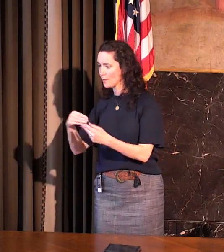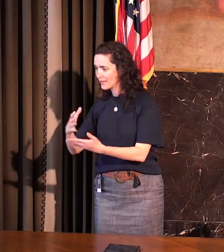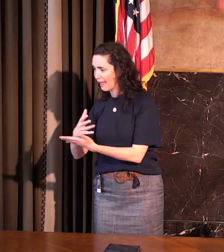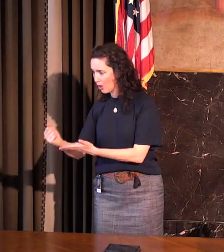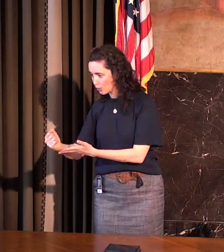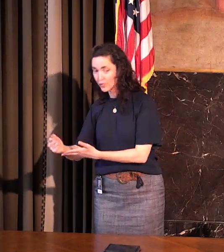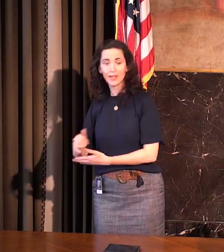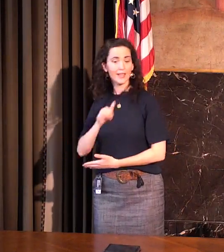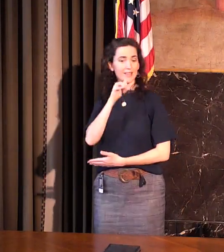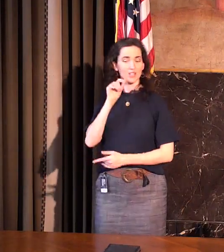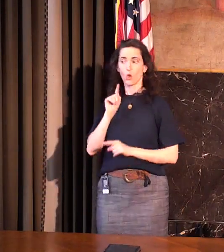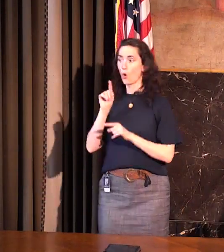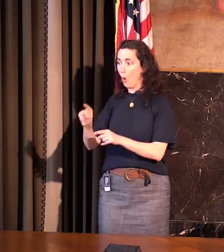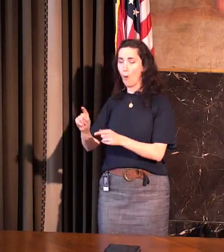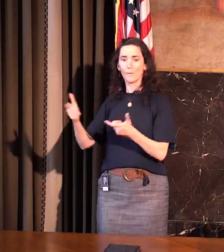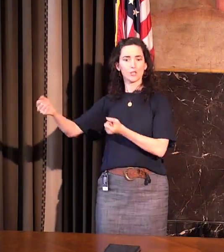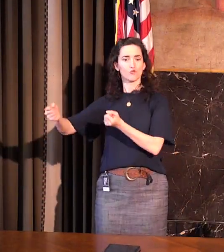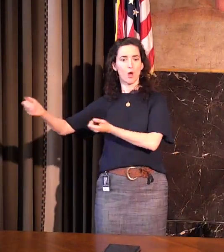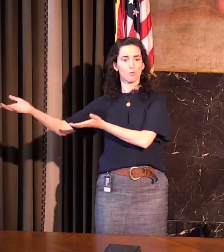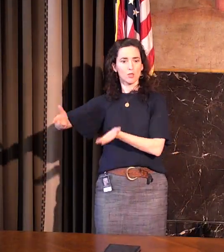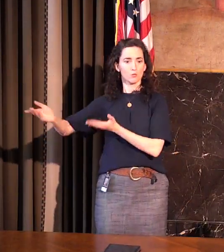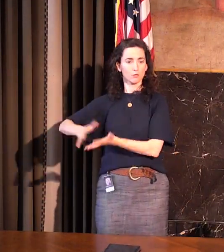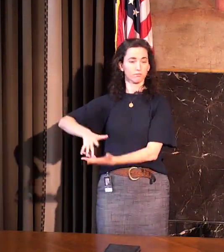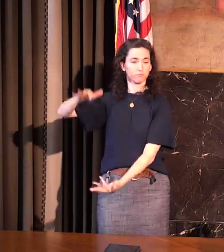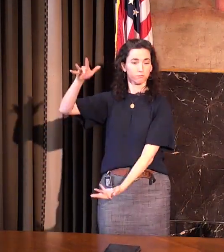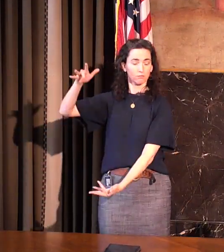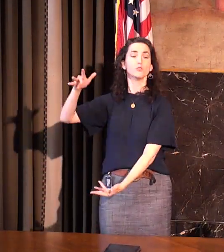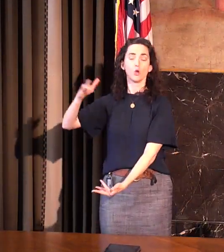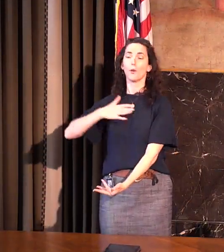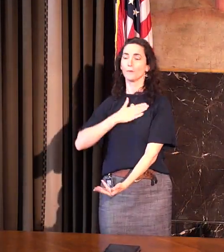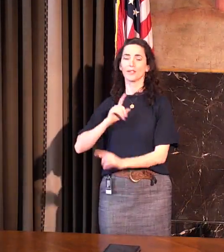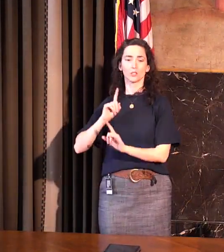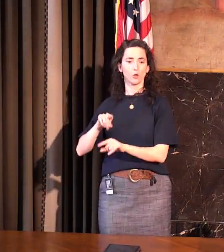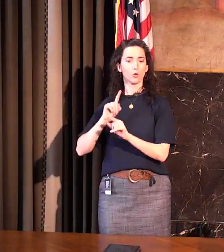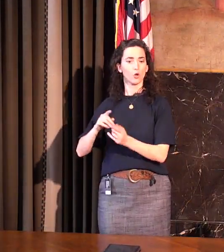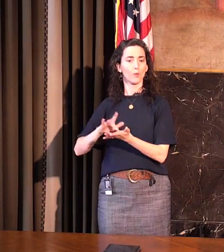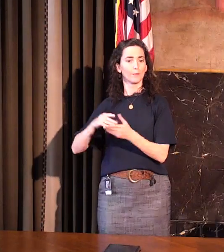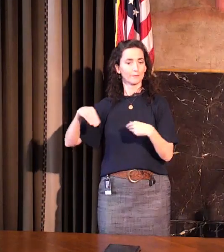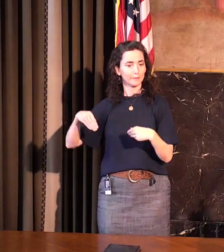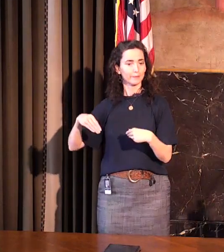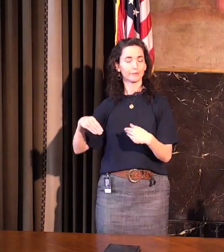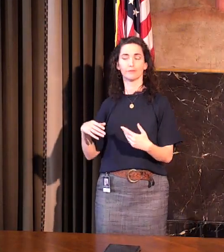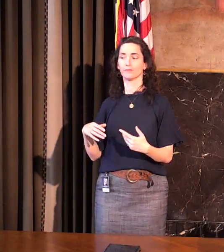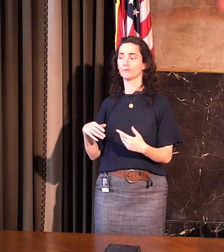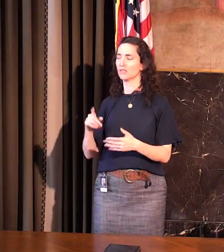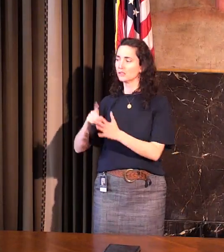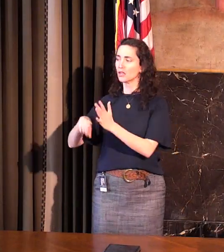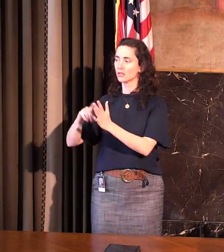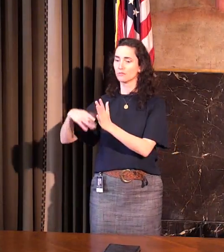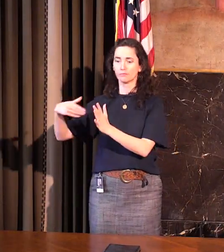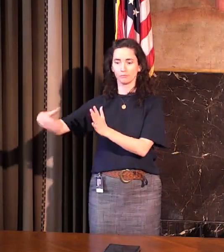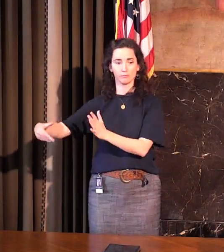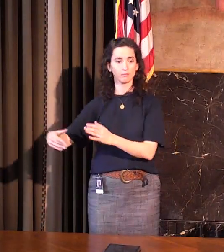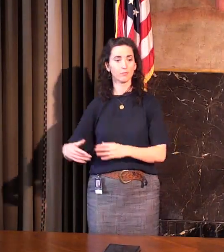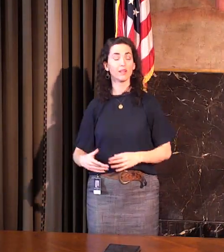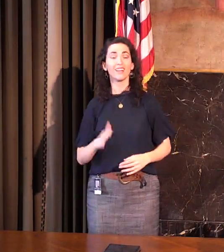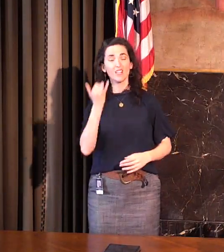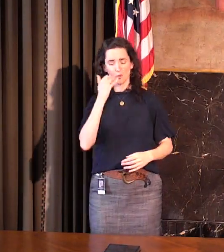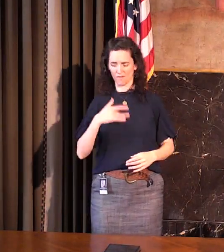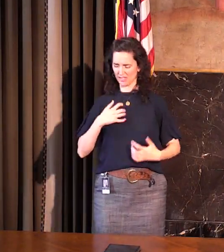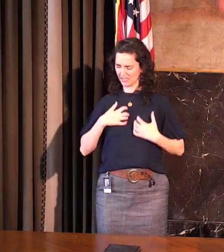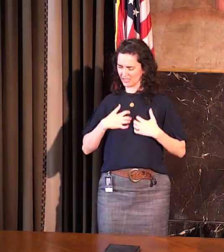yesterday and our local drugstore had it. So I would encourage people to keep going and checking in with their drugstore. And if they do have symptoms and they can't